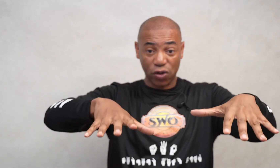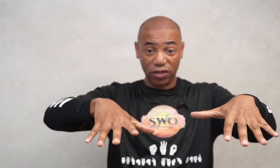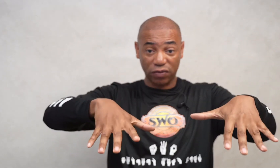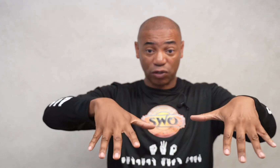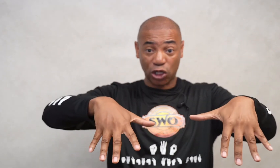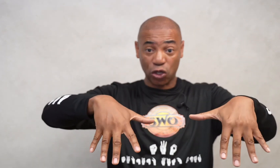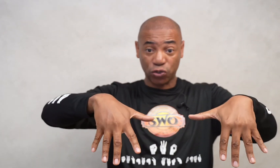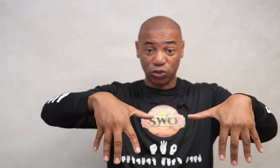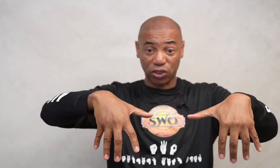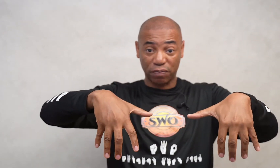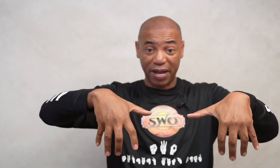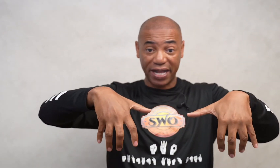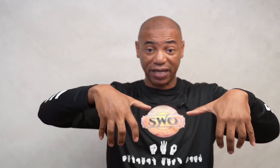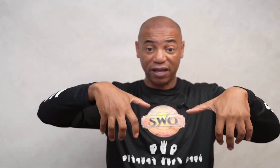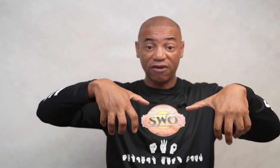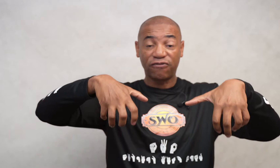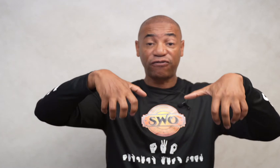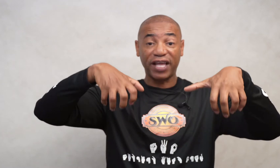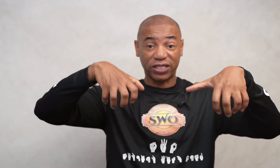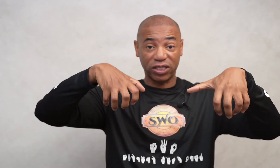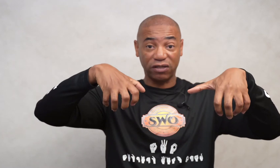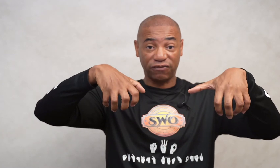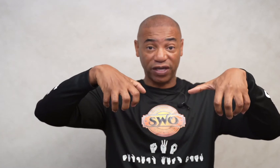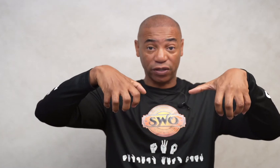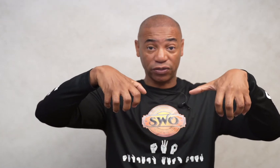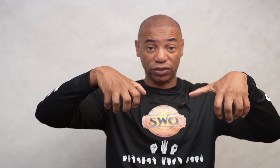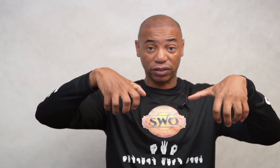them closer to the body, flexing the fingers.